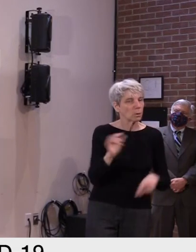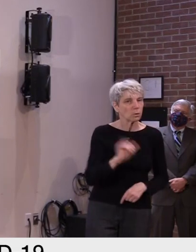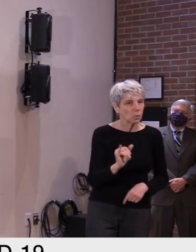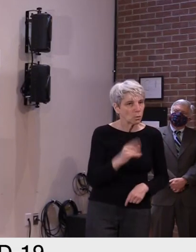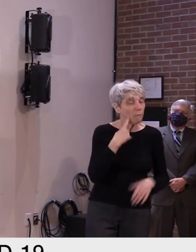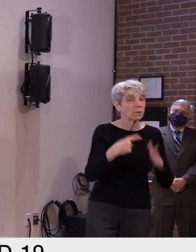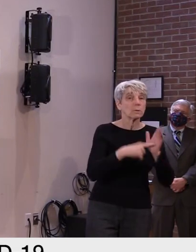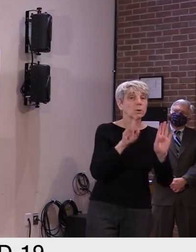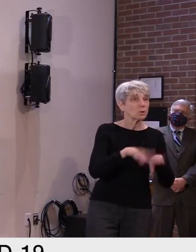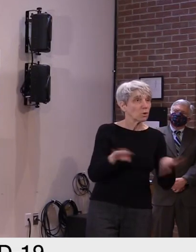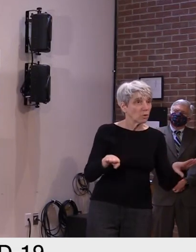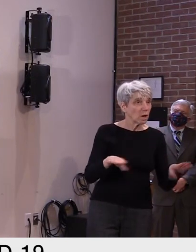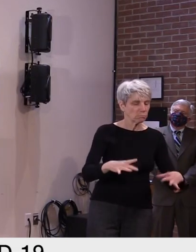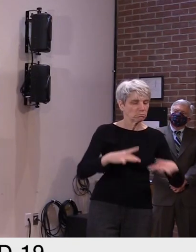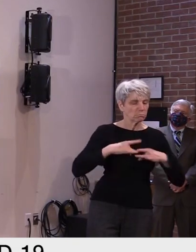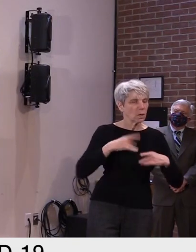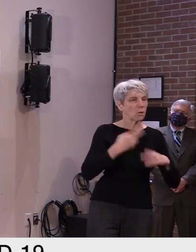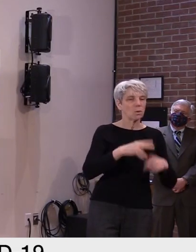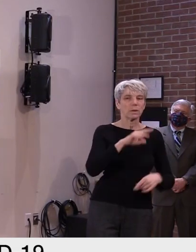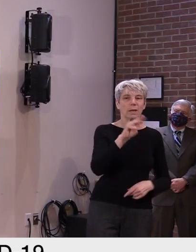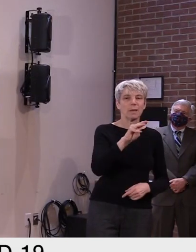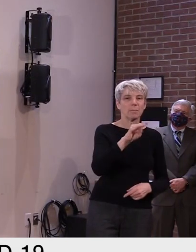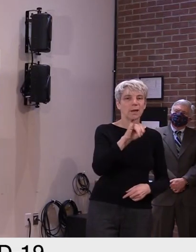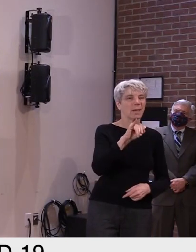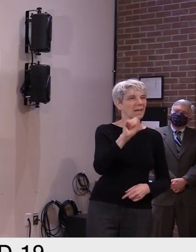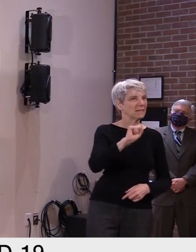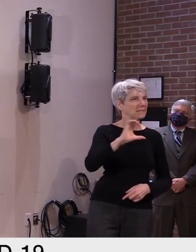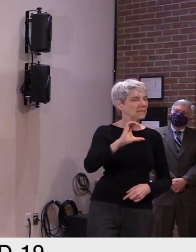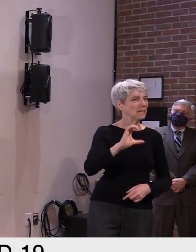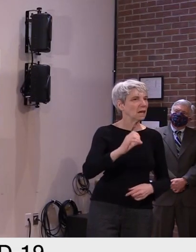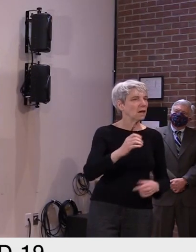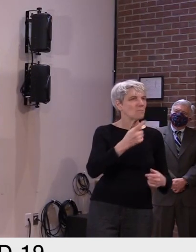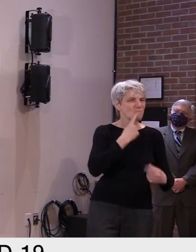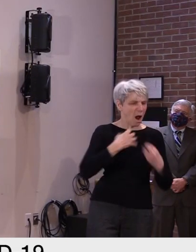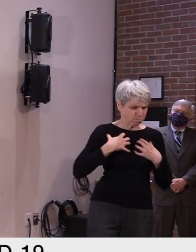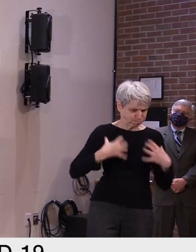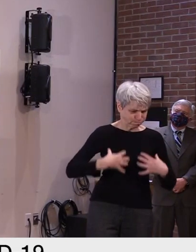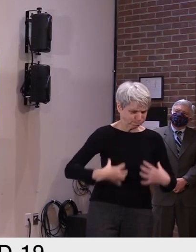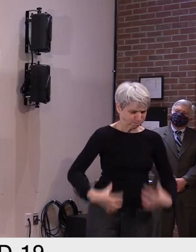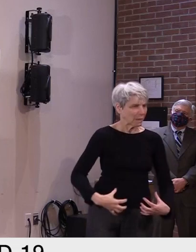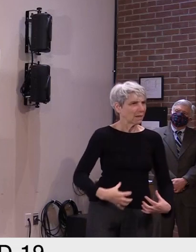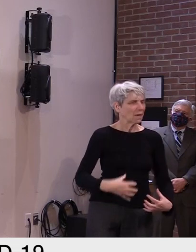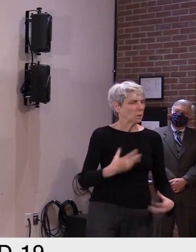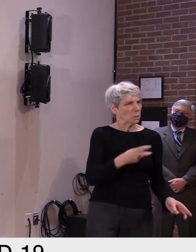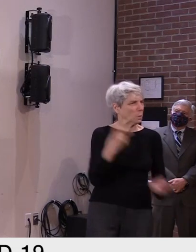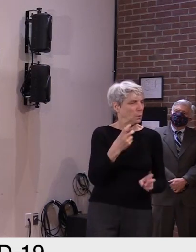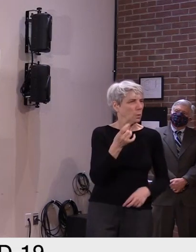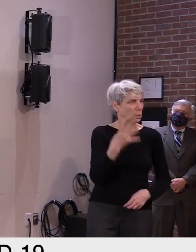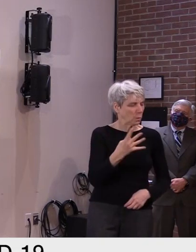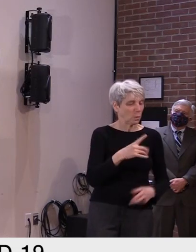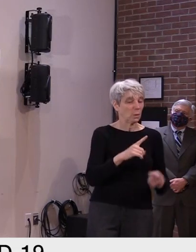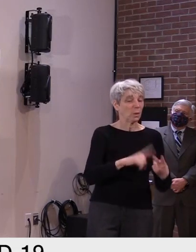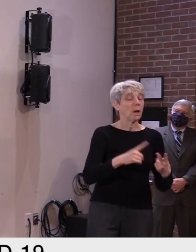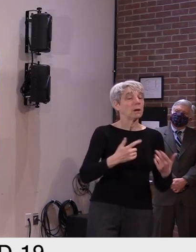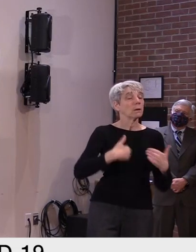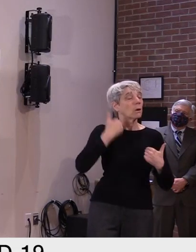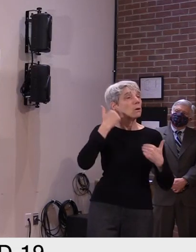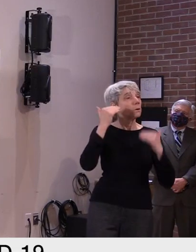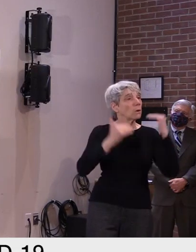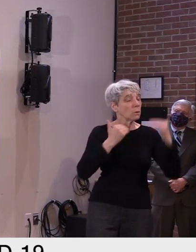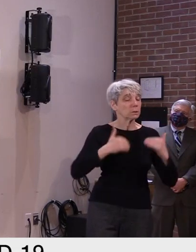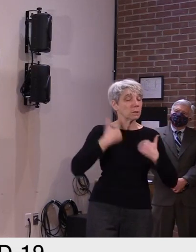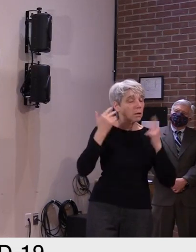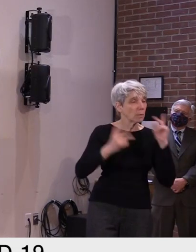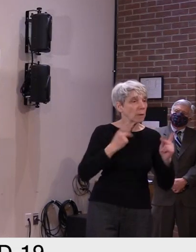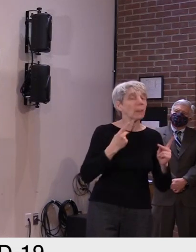student athletes can also have cardiac issues, preventing a rapid return to sports. And as more young adults in